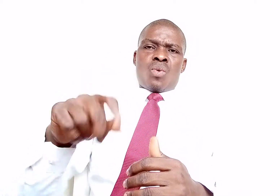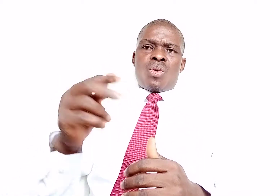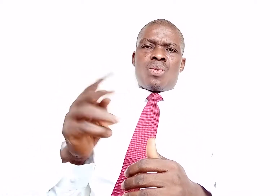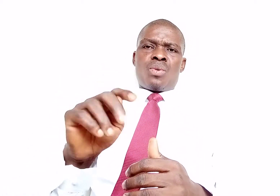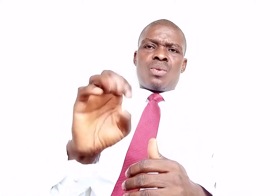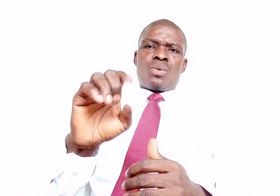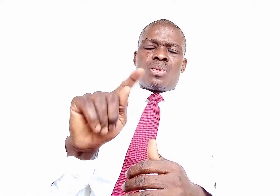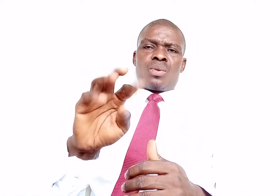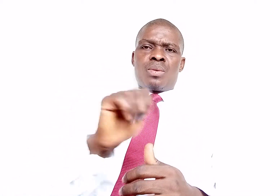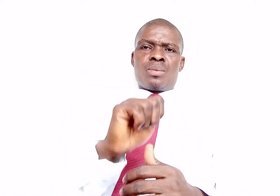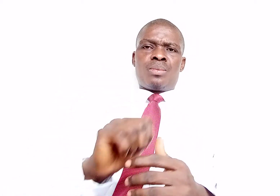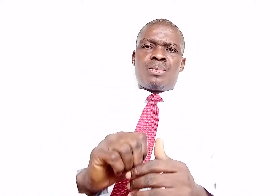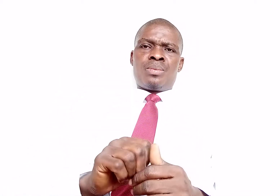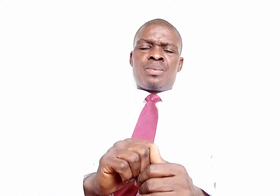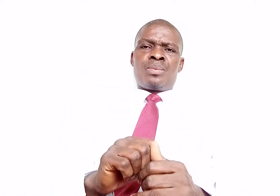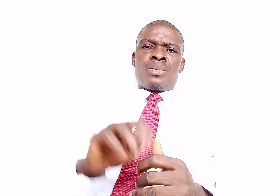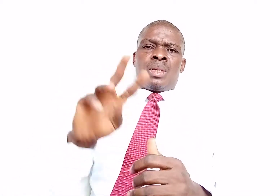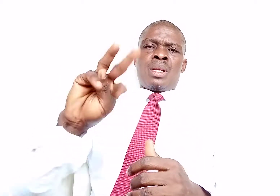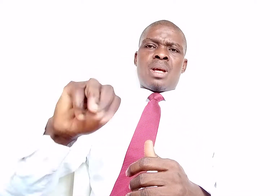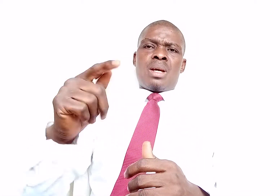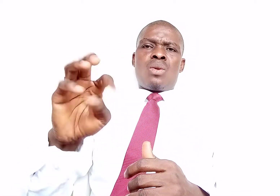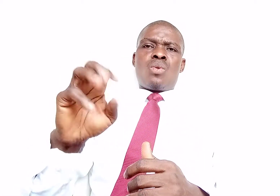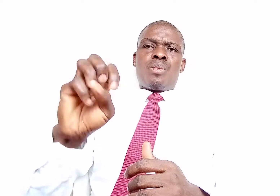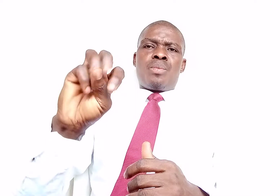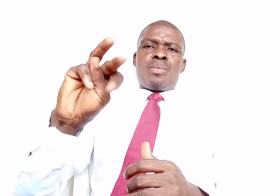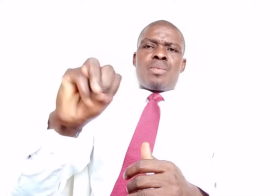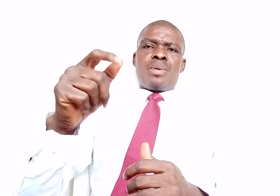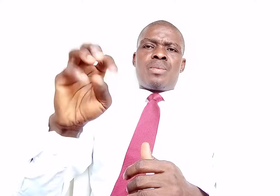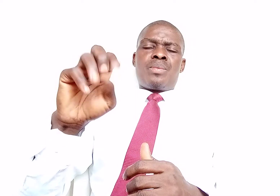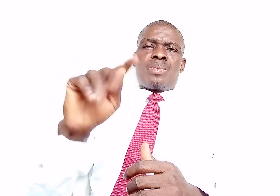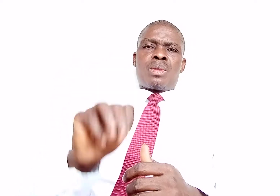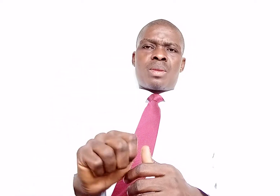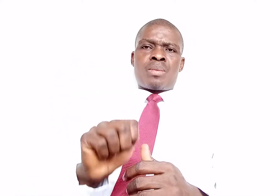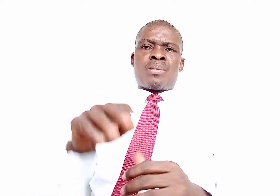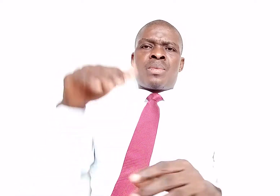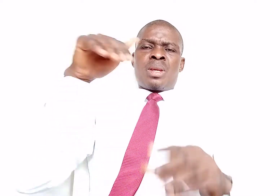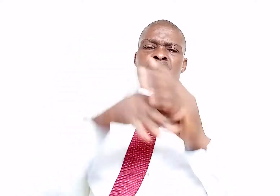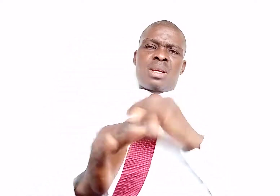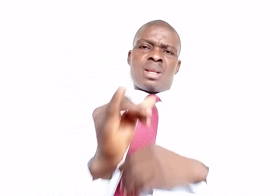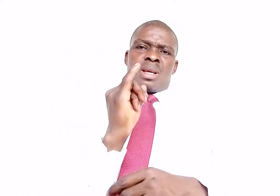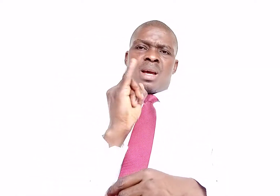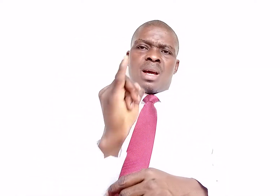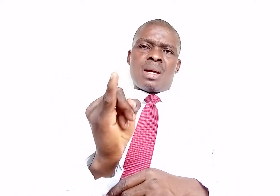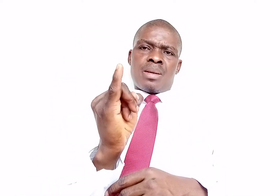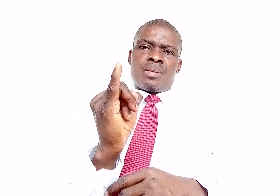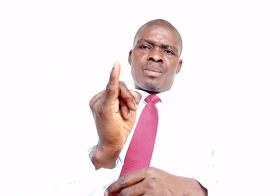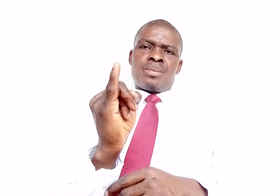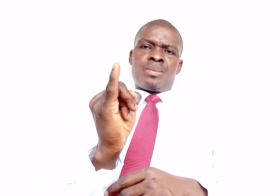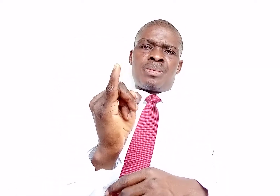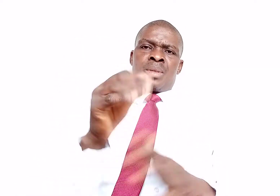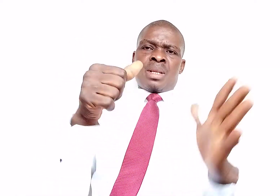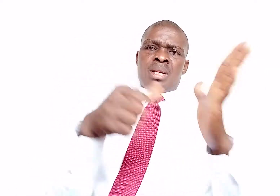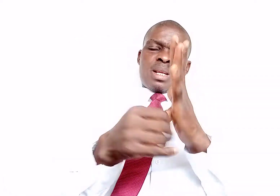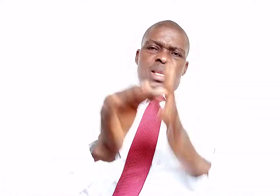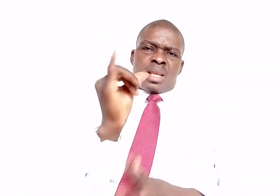and nanometer. In I, alphabet I, we have it in